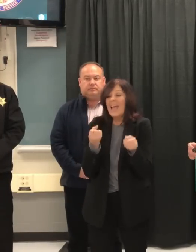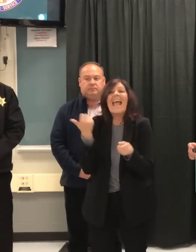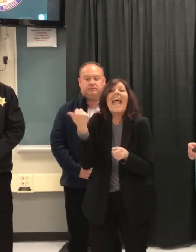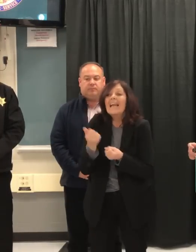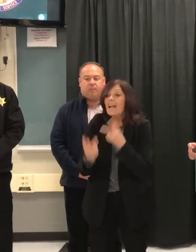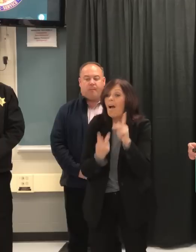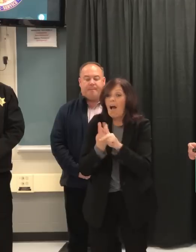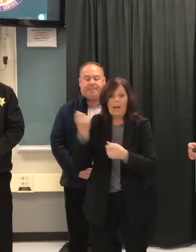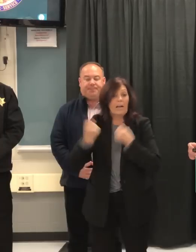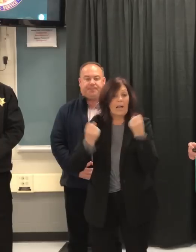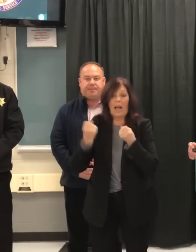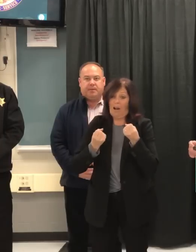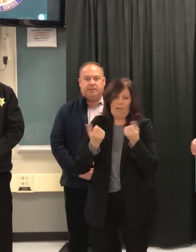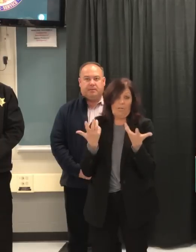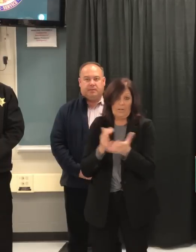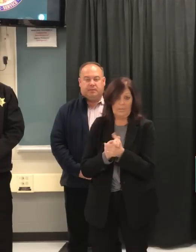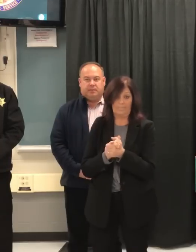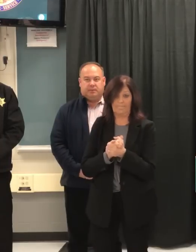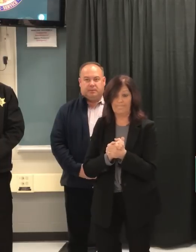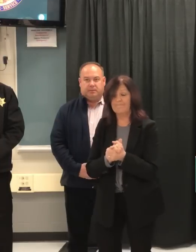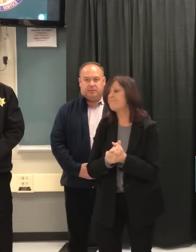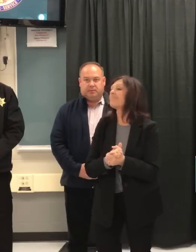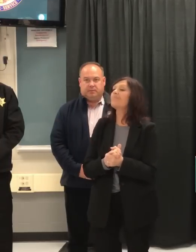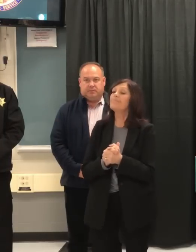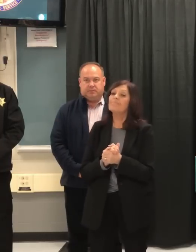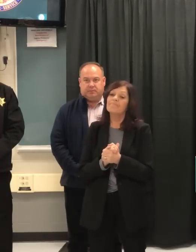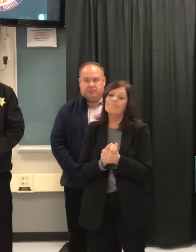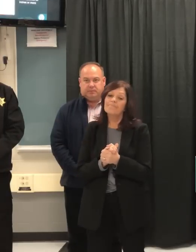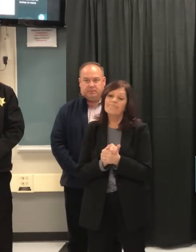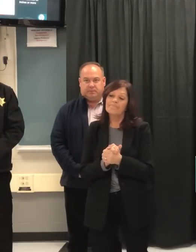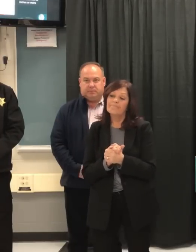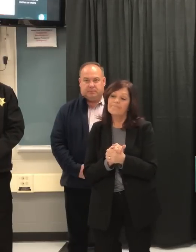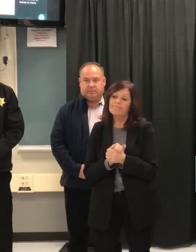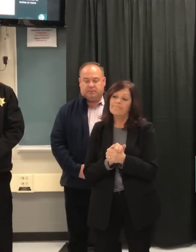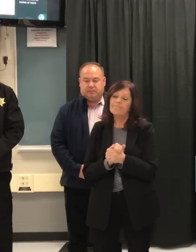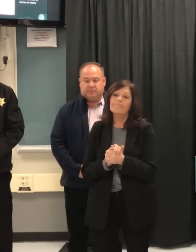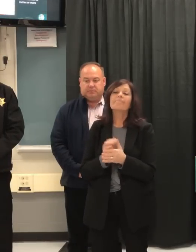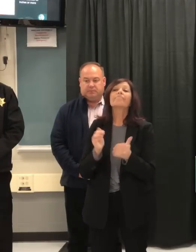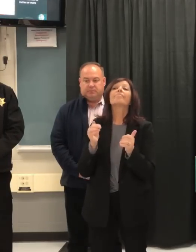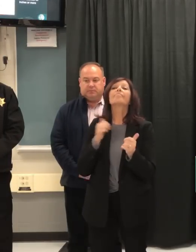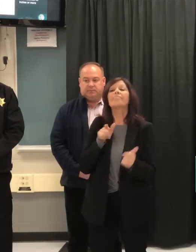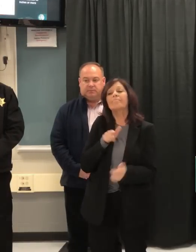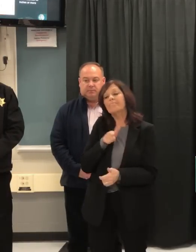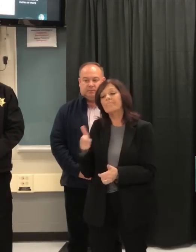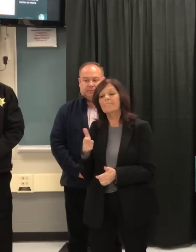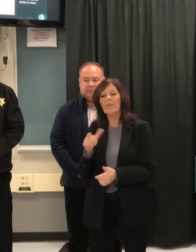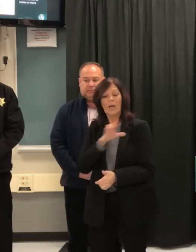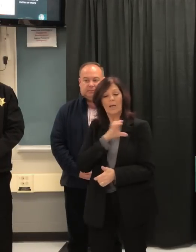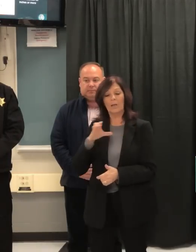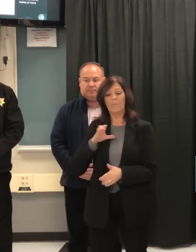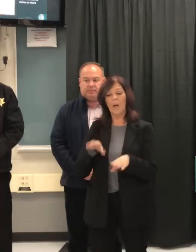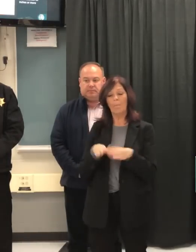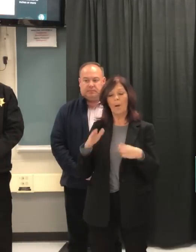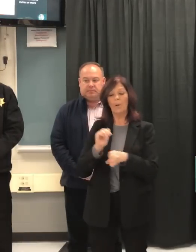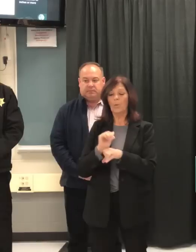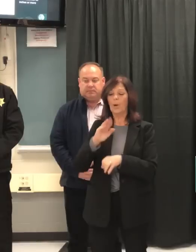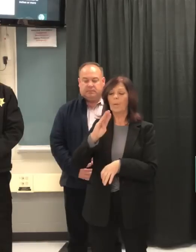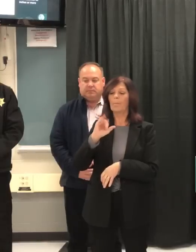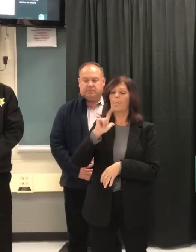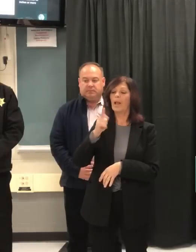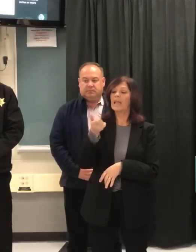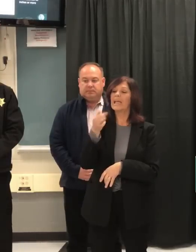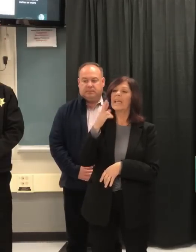get down the road. Nevertheless, what would be our normal emergency response vehicles. With this, I'm going to turn it over to our Commissioner of Public Works, Bill Gary, to talk